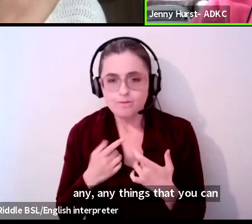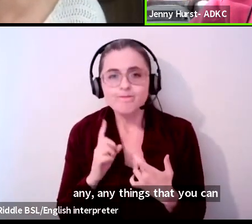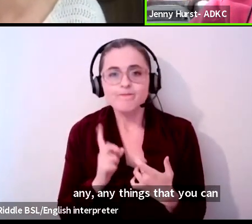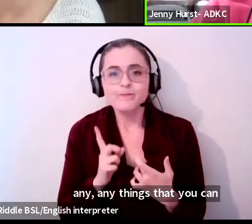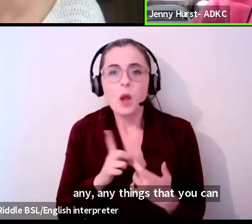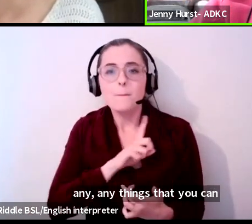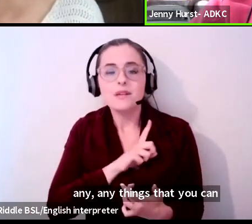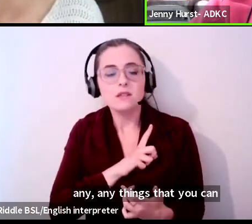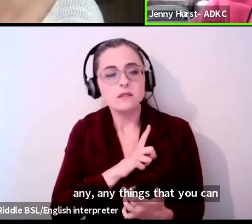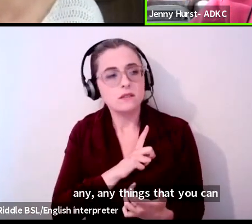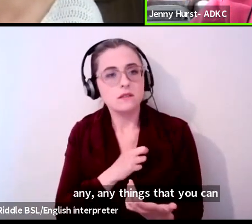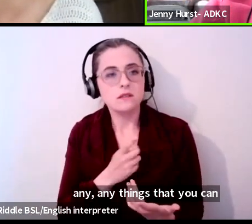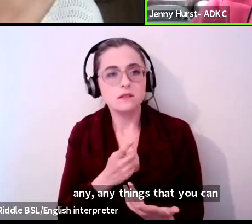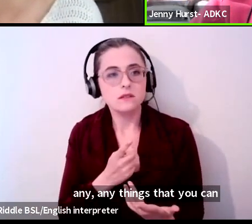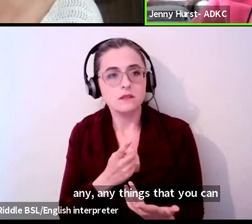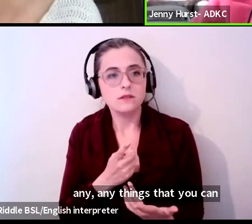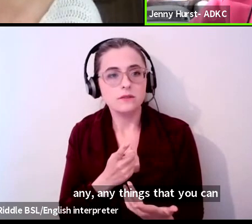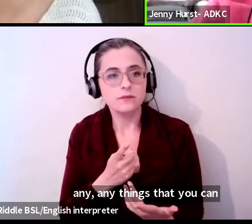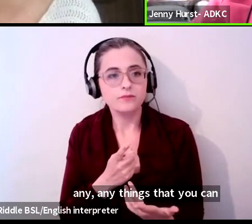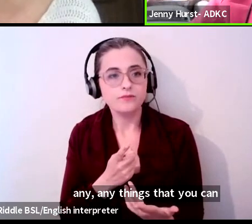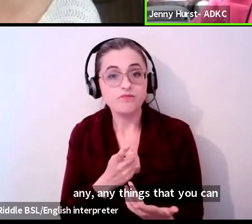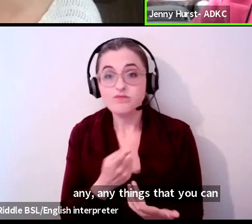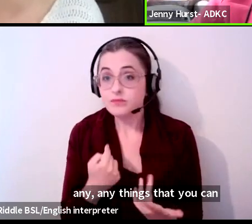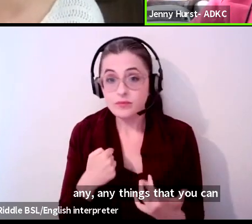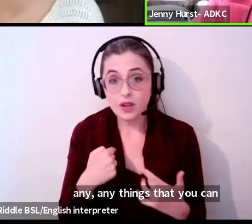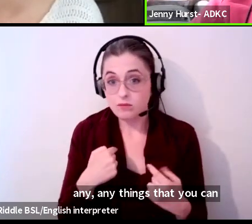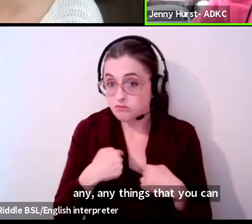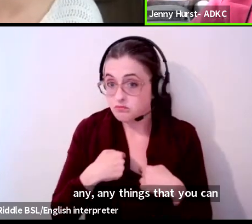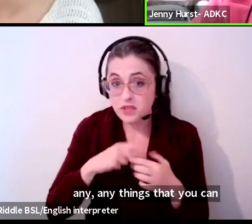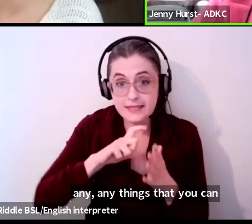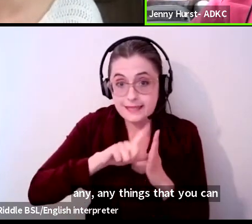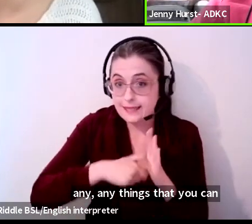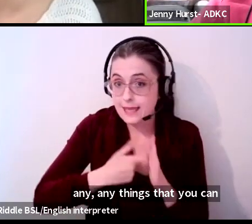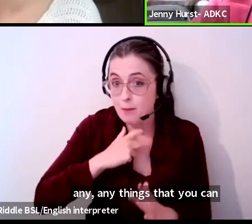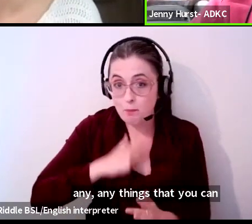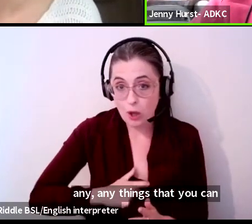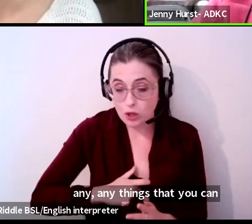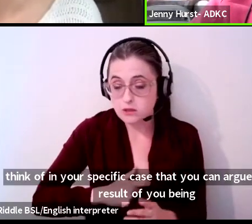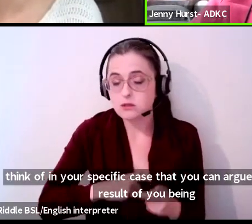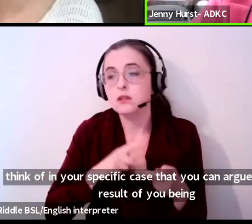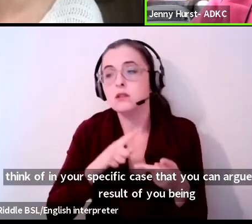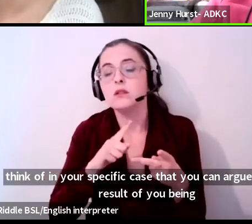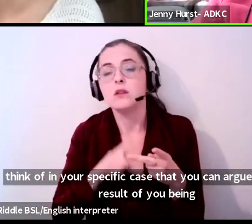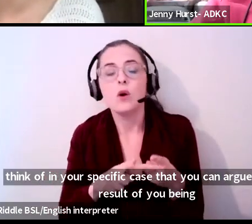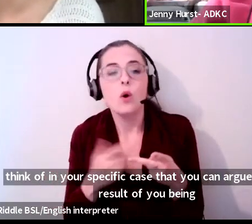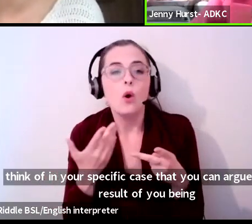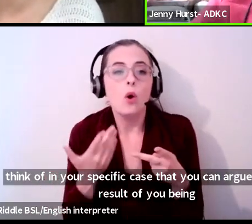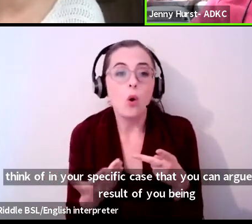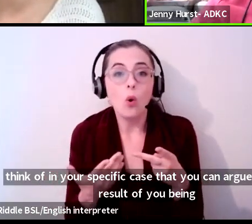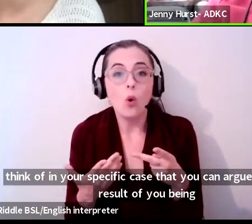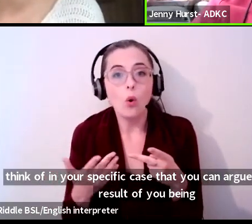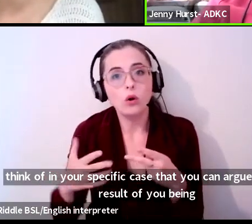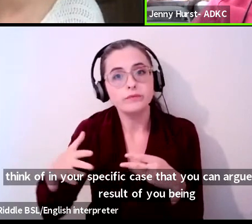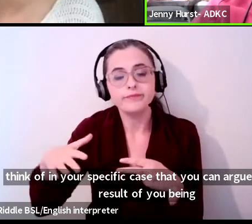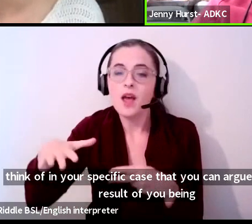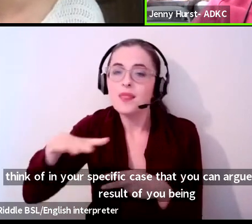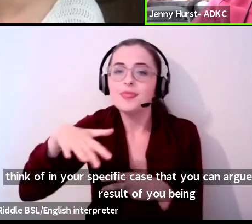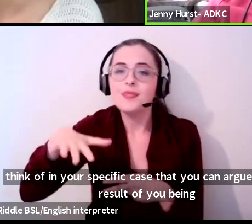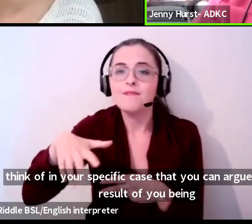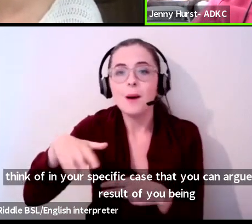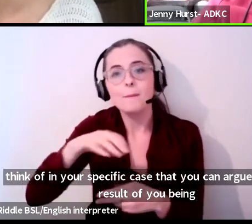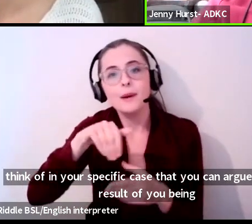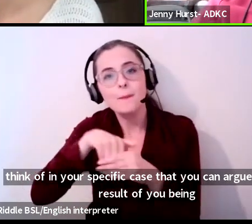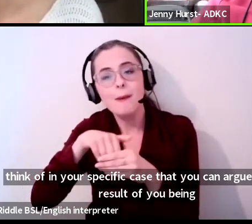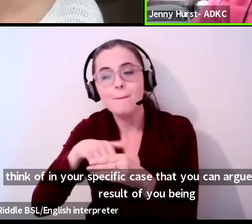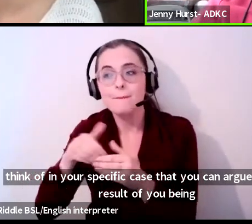result of you being a disabled person, or the family member that you're supporting